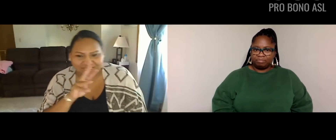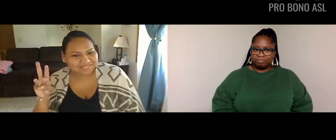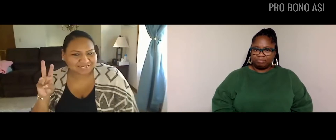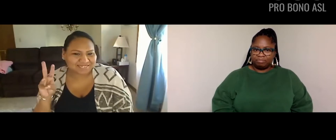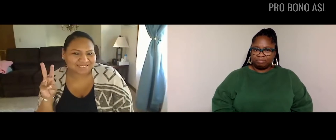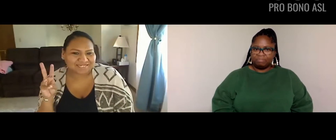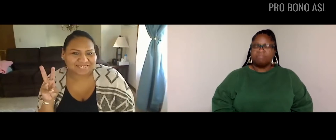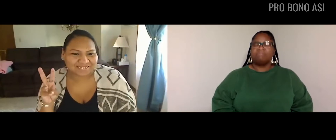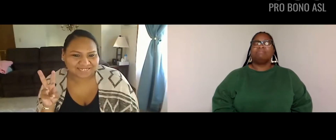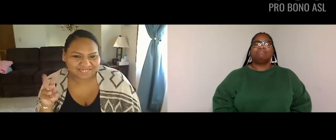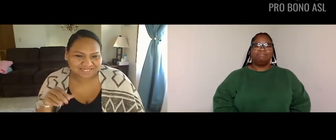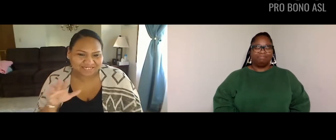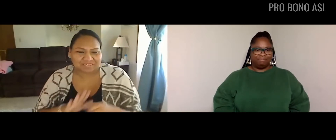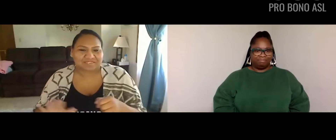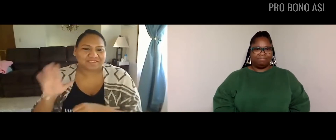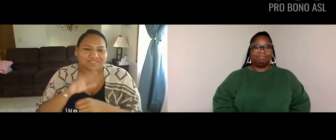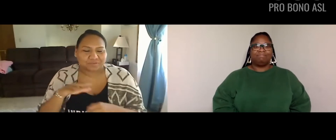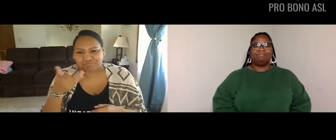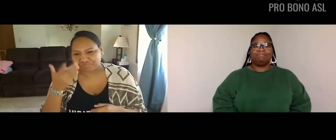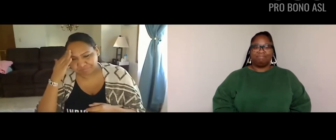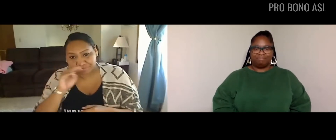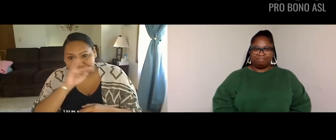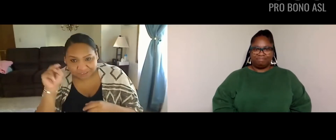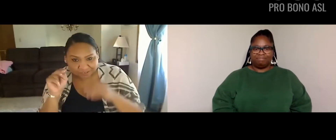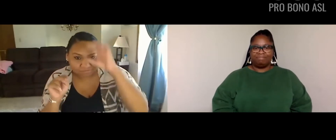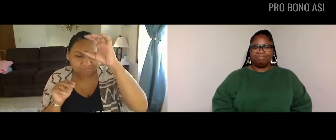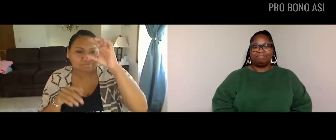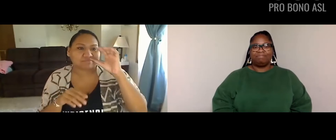Iowa. That's smack dab in the Midwest.